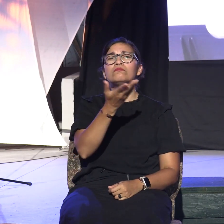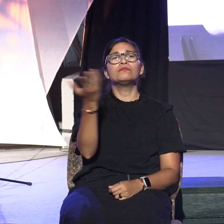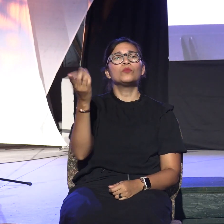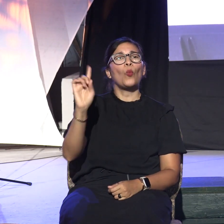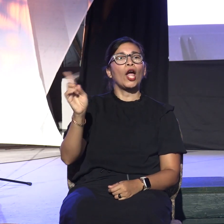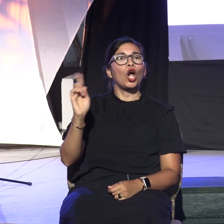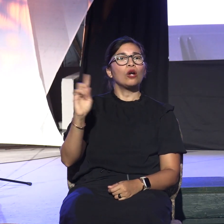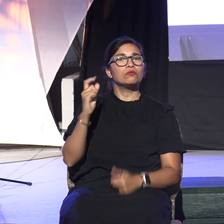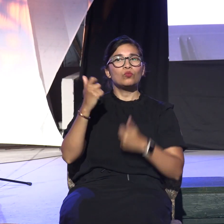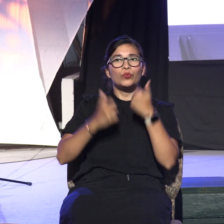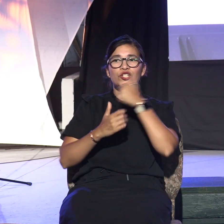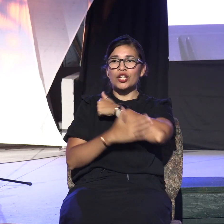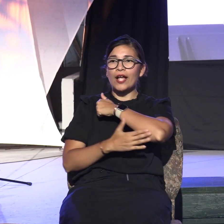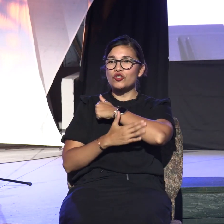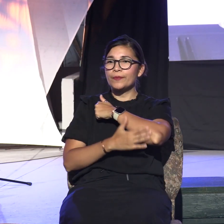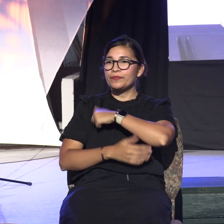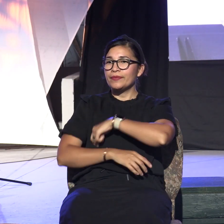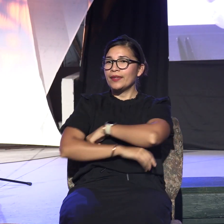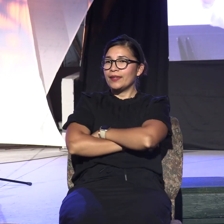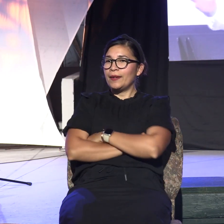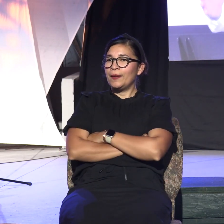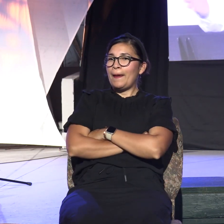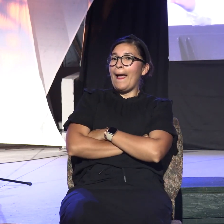What was it? Mexico?